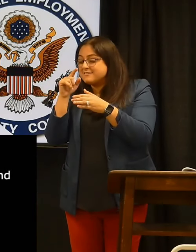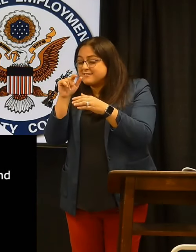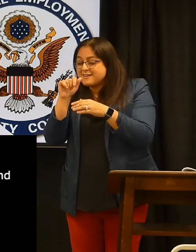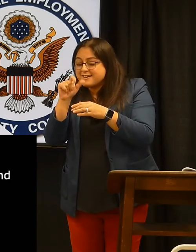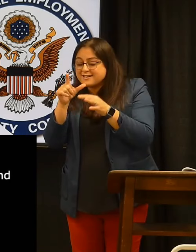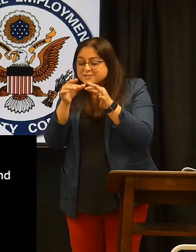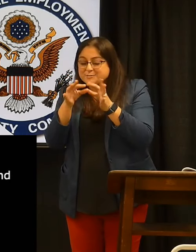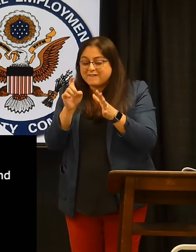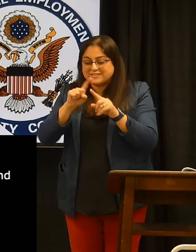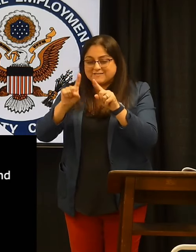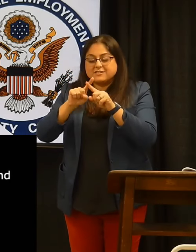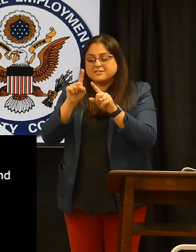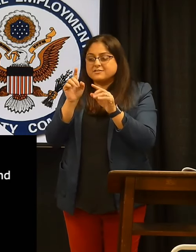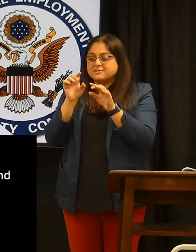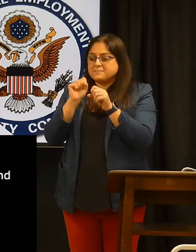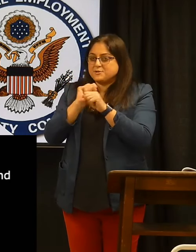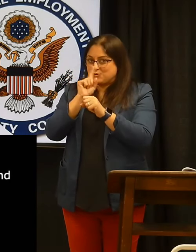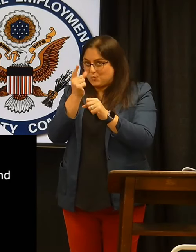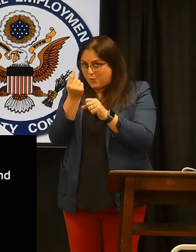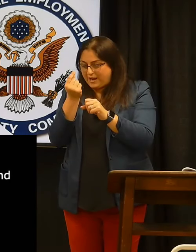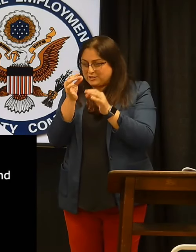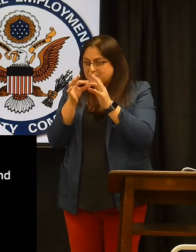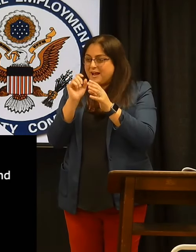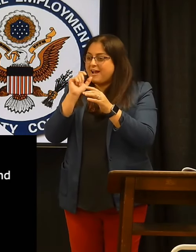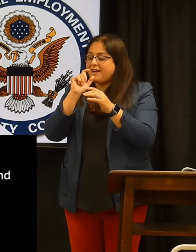Like someone mentioned, ADA has